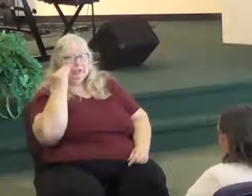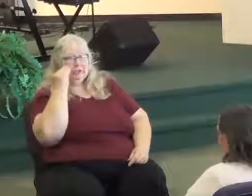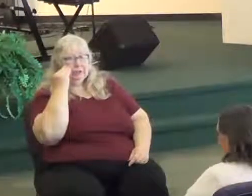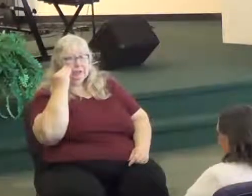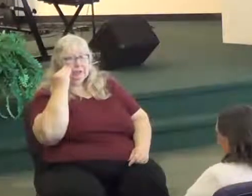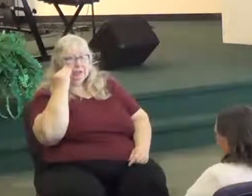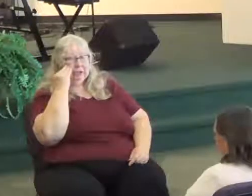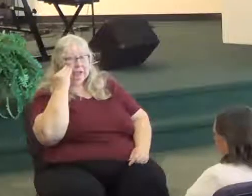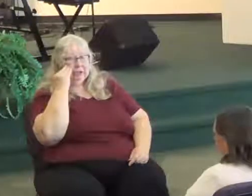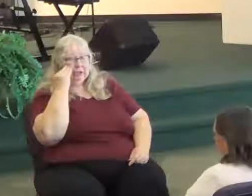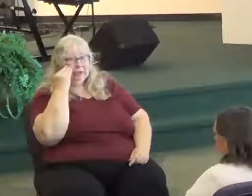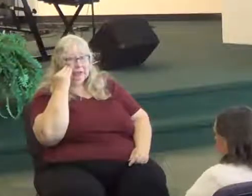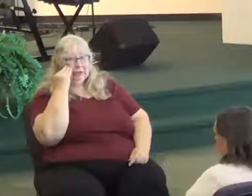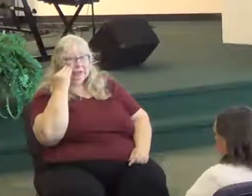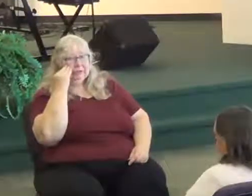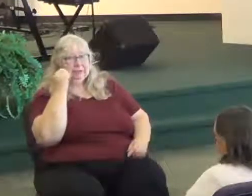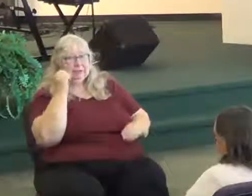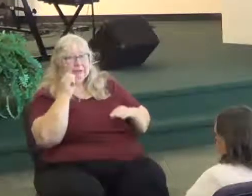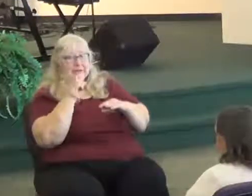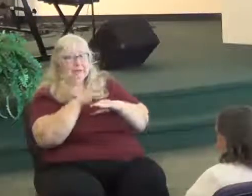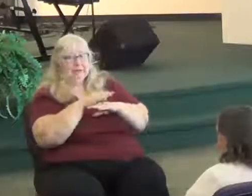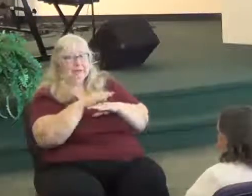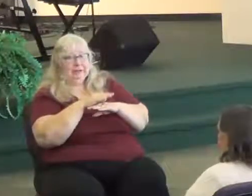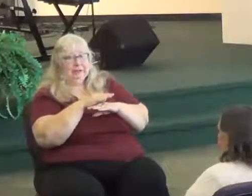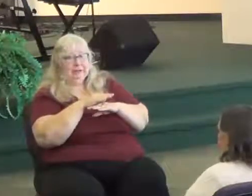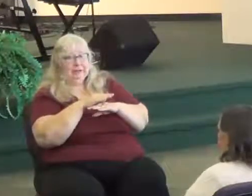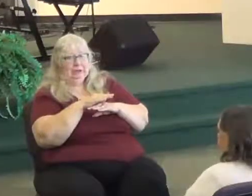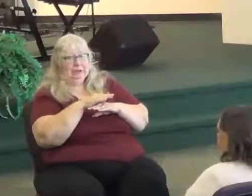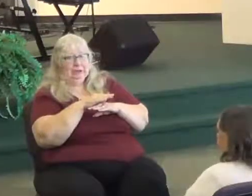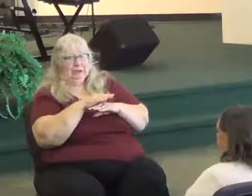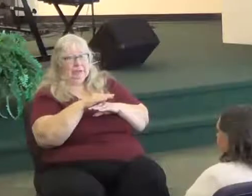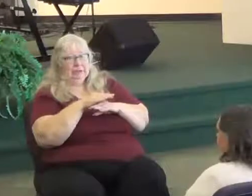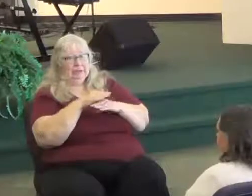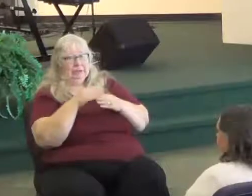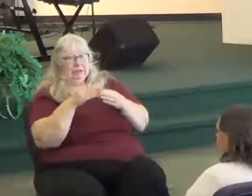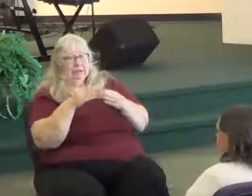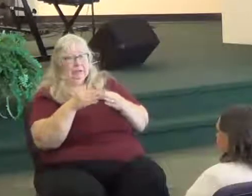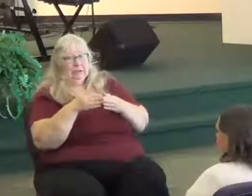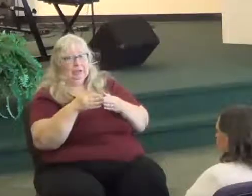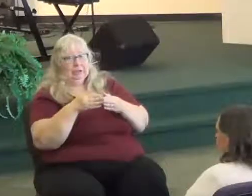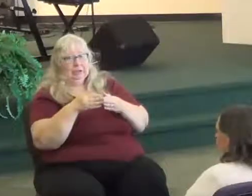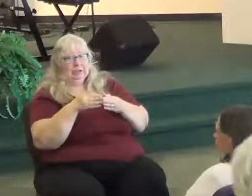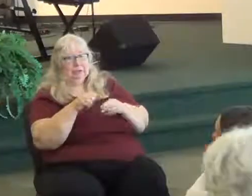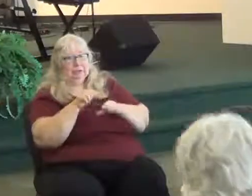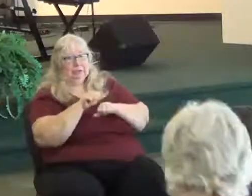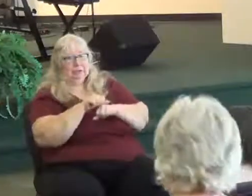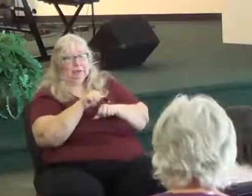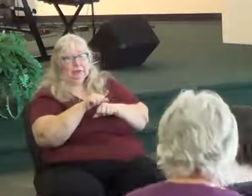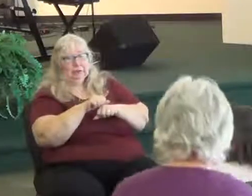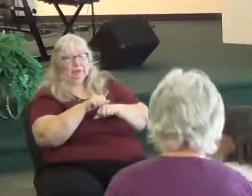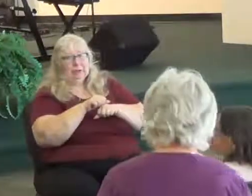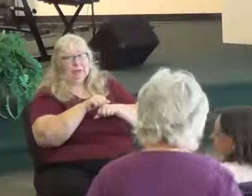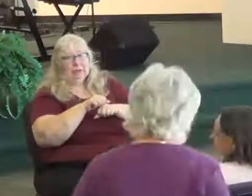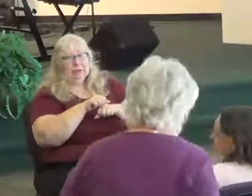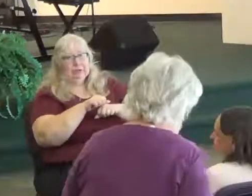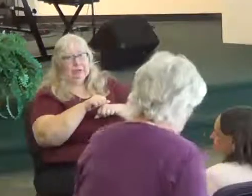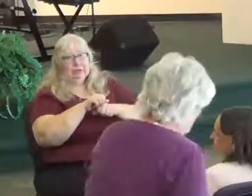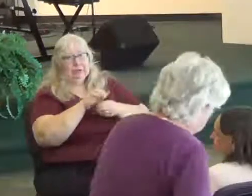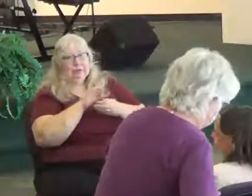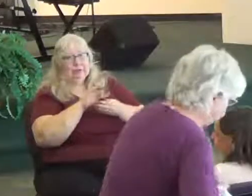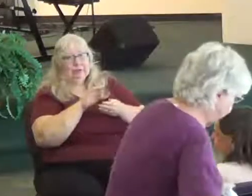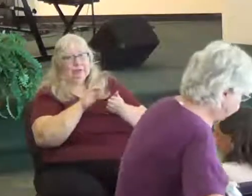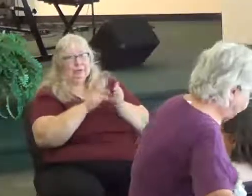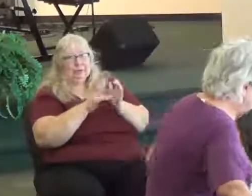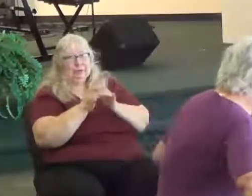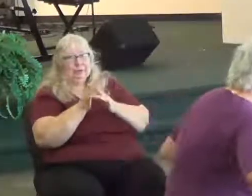to Cornerstone Christian School down by Merriam. Know this rascal. It was such a